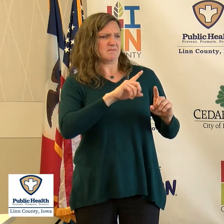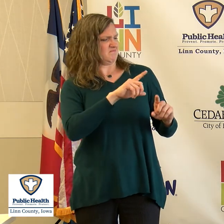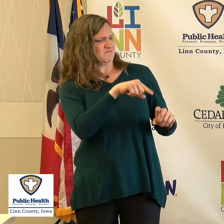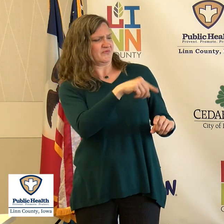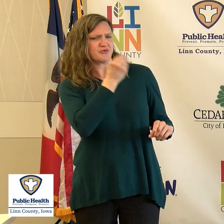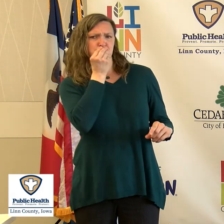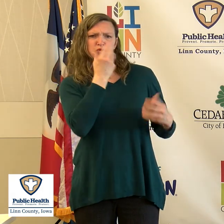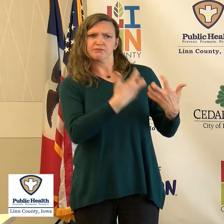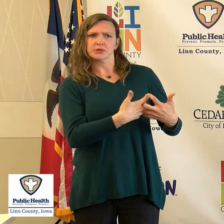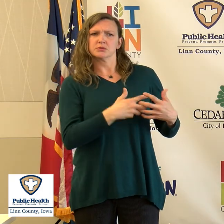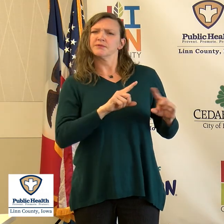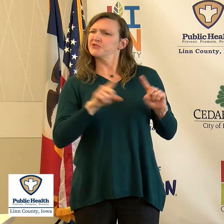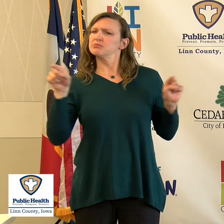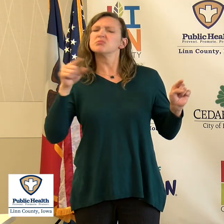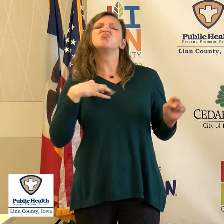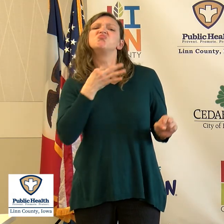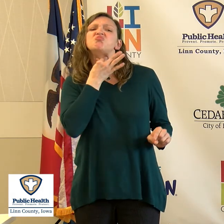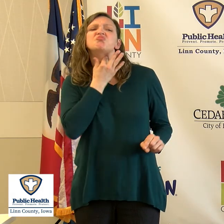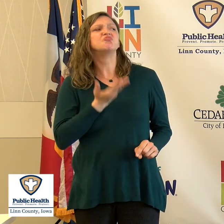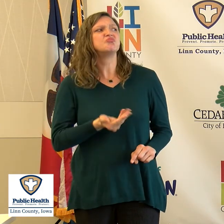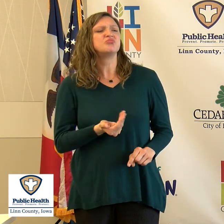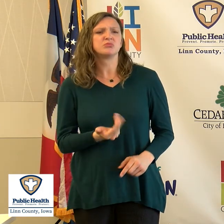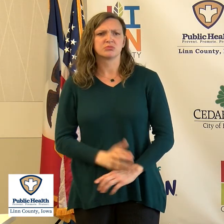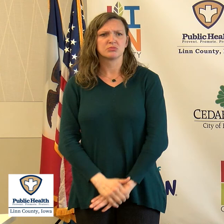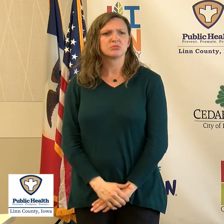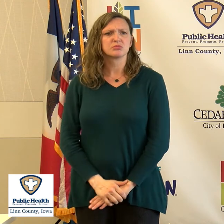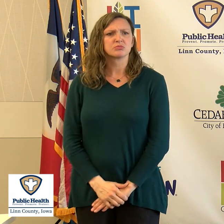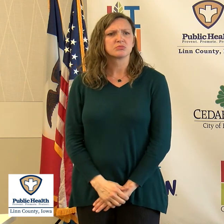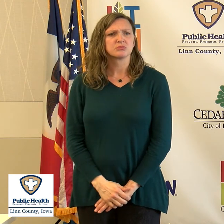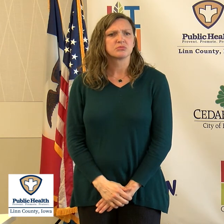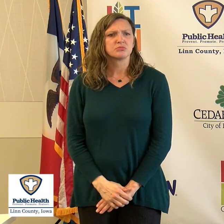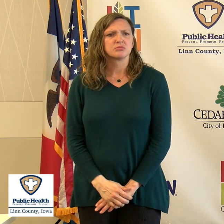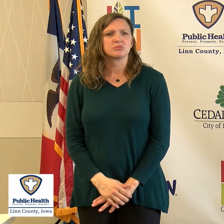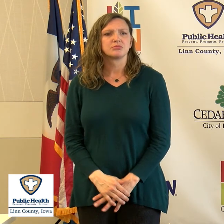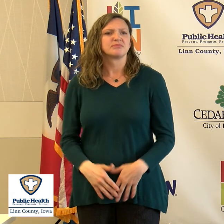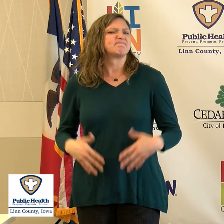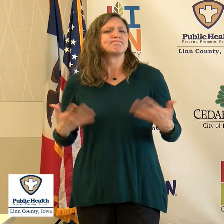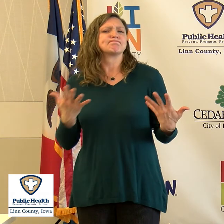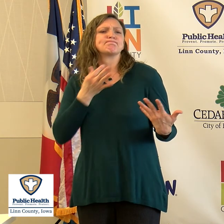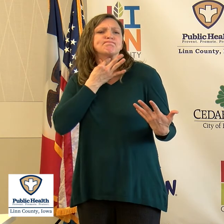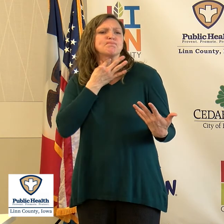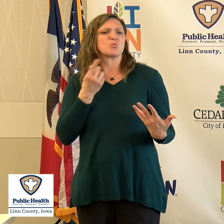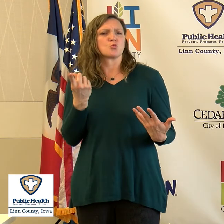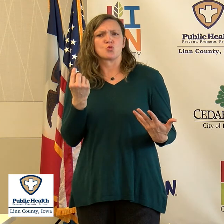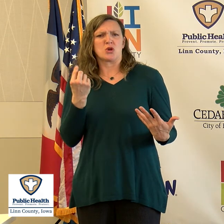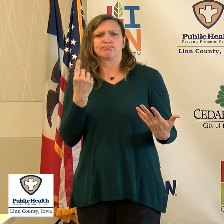and if that's a different kind of communication or a different kind of